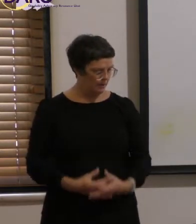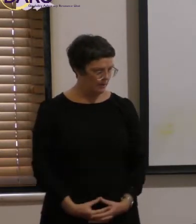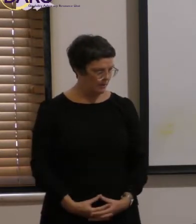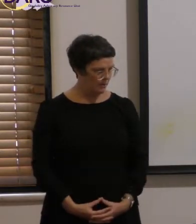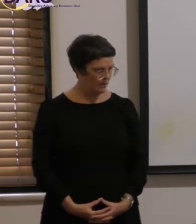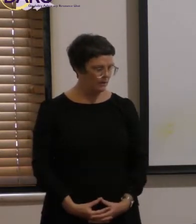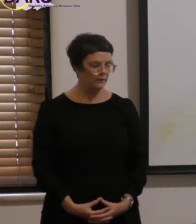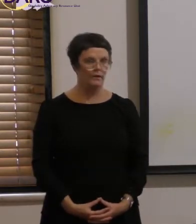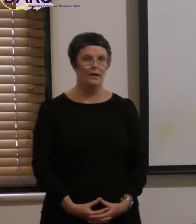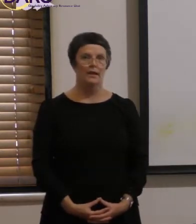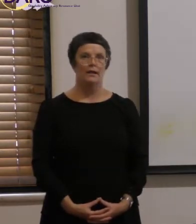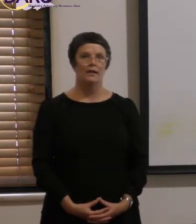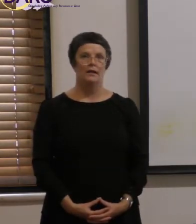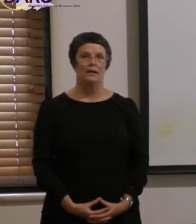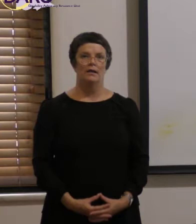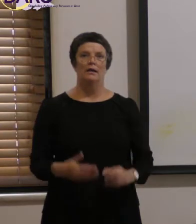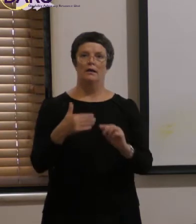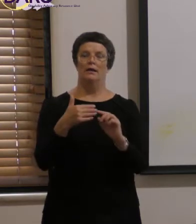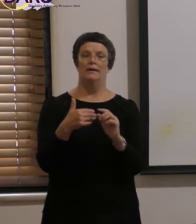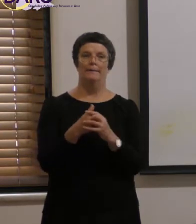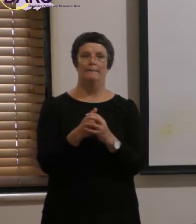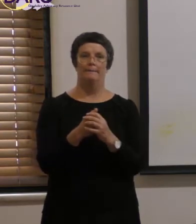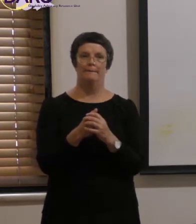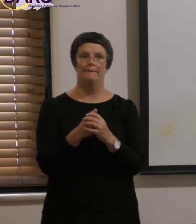Okay, so as I said before, our work is